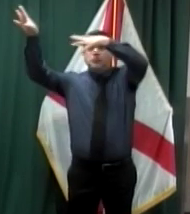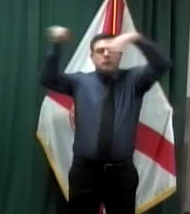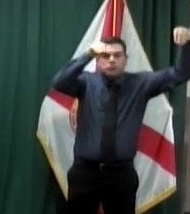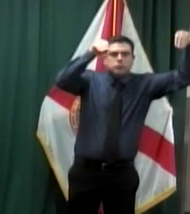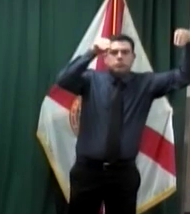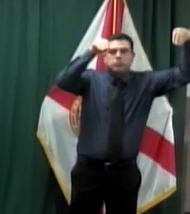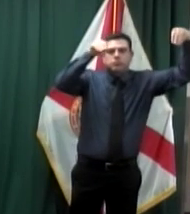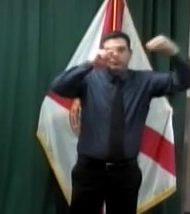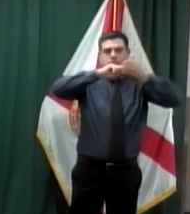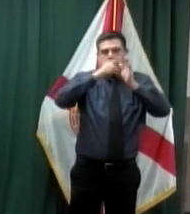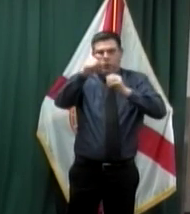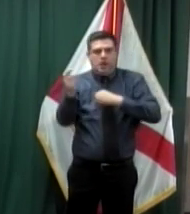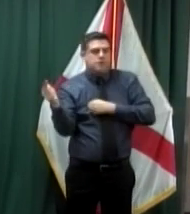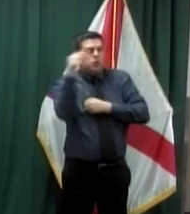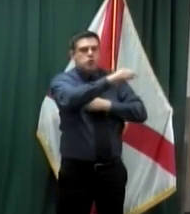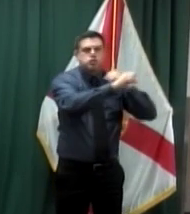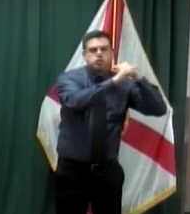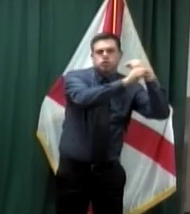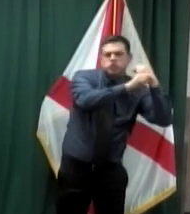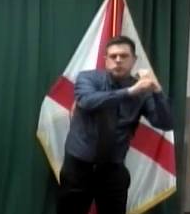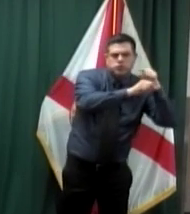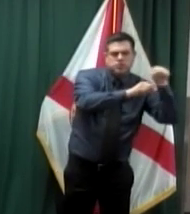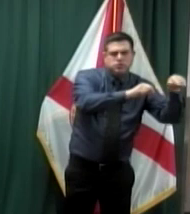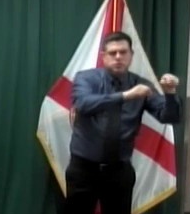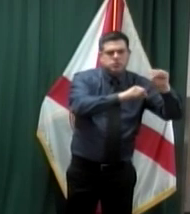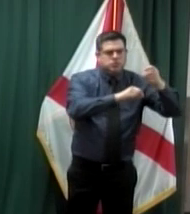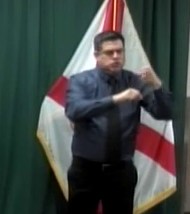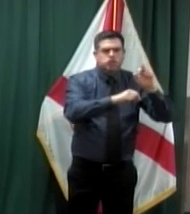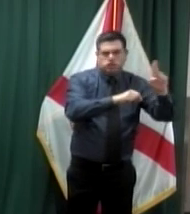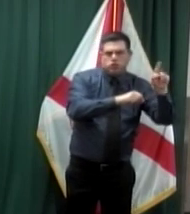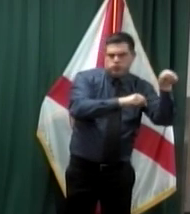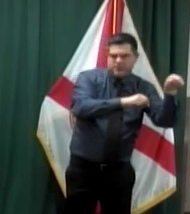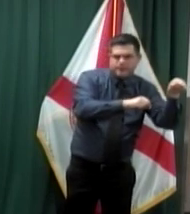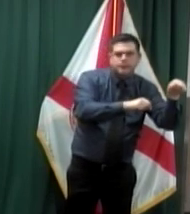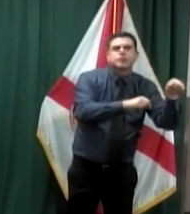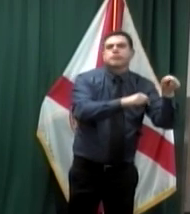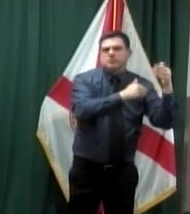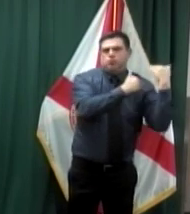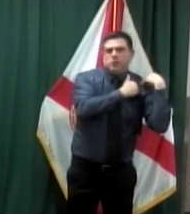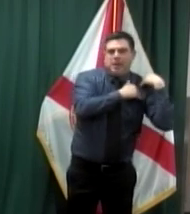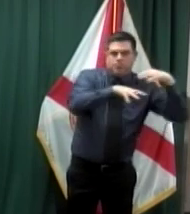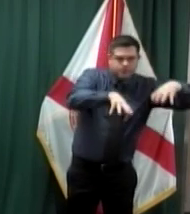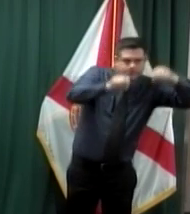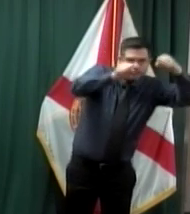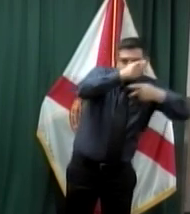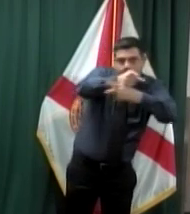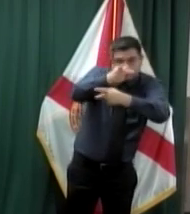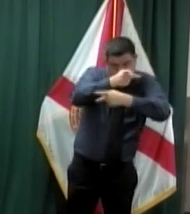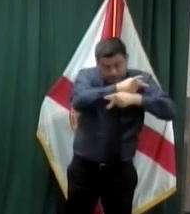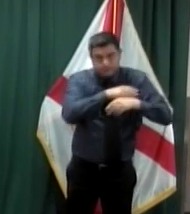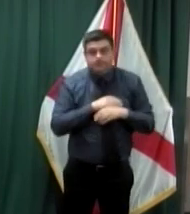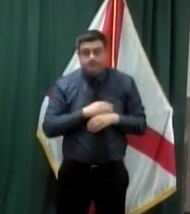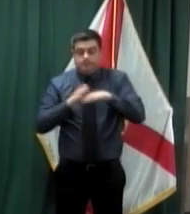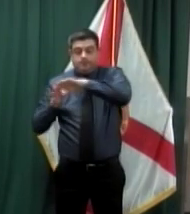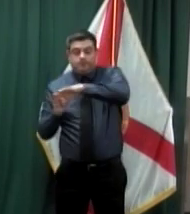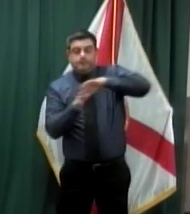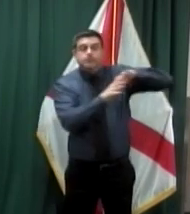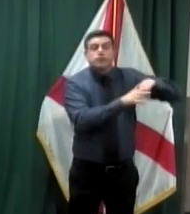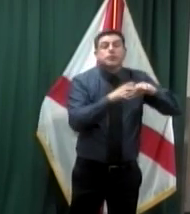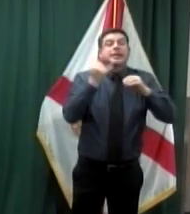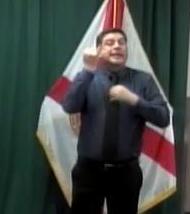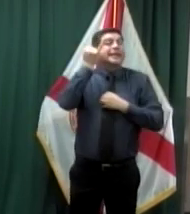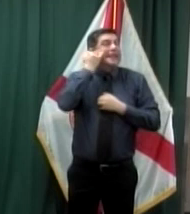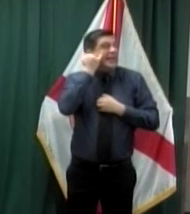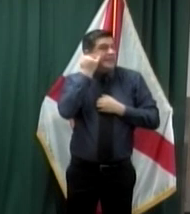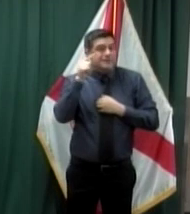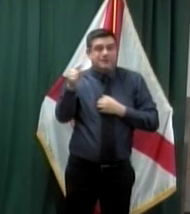to a hurricane, this year is going to be slightly different in that we will be taking temperatures prior to getting on buses. So if you need assistance with transportation